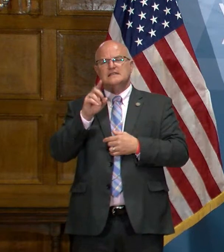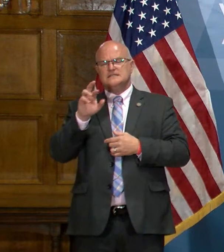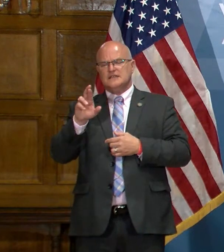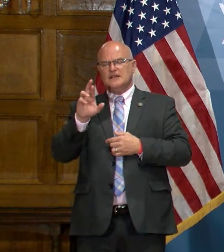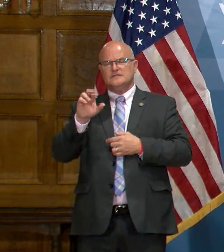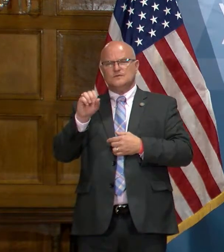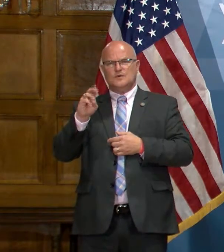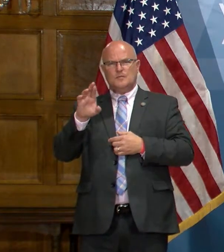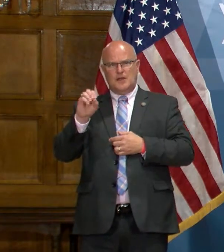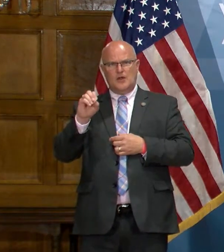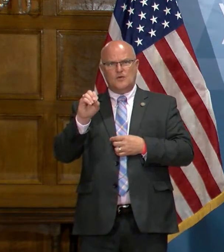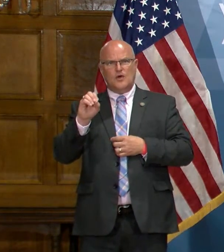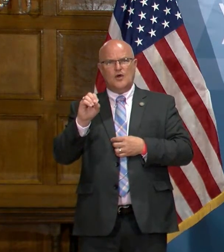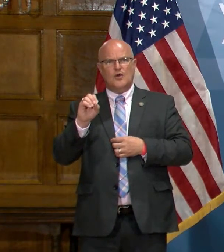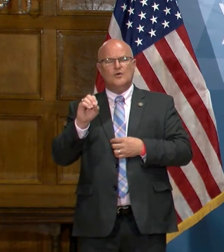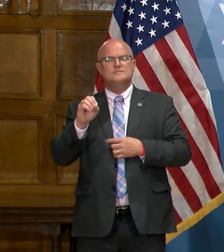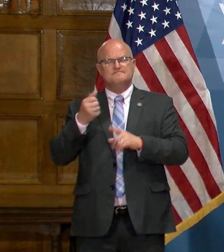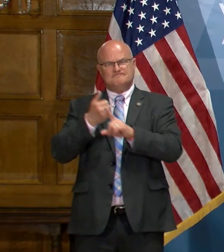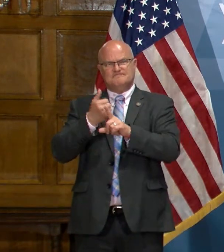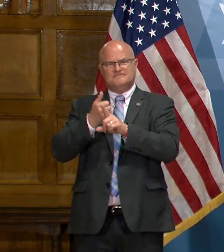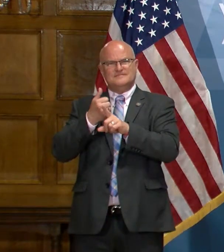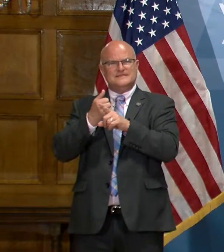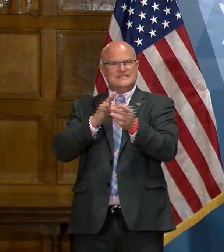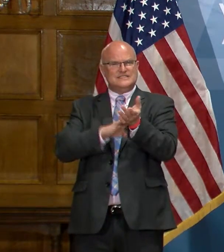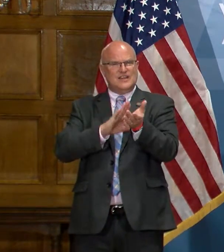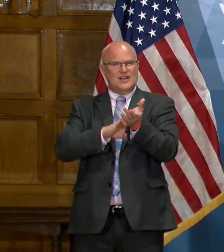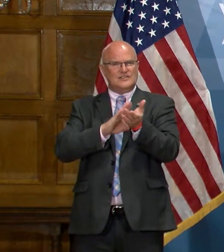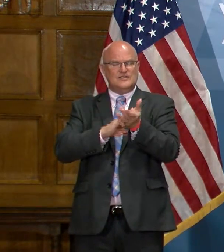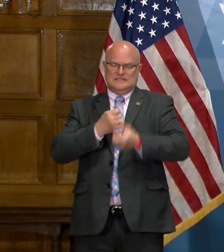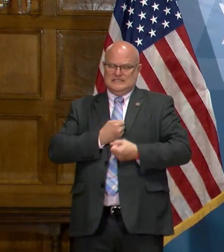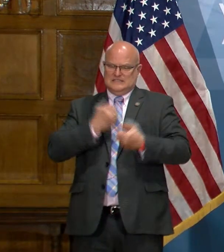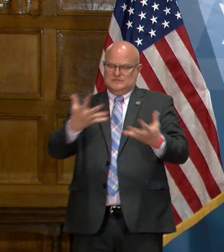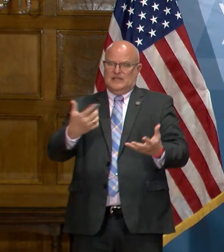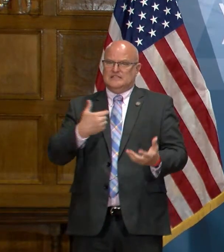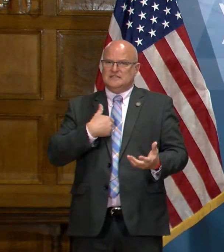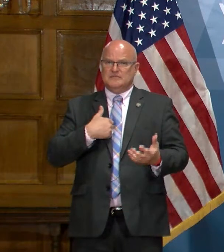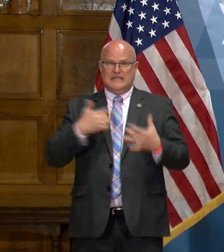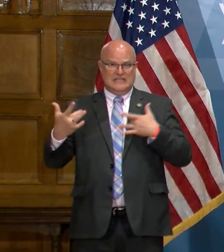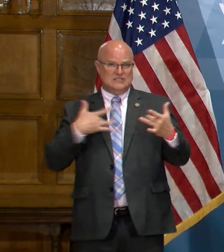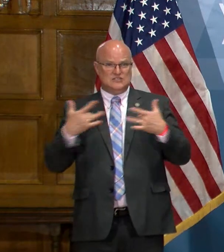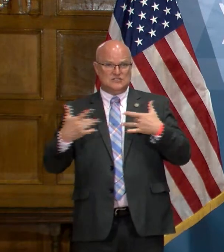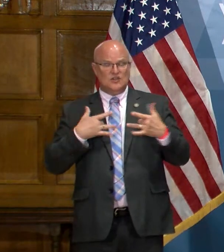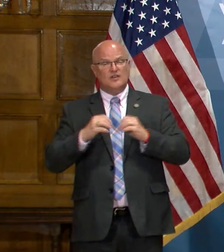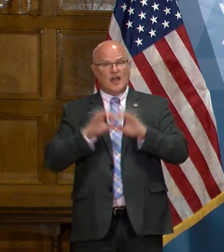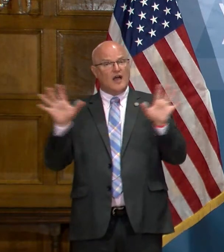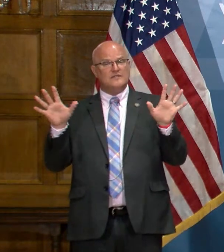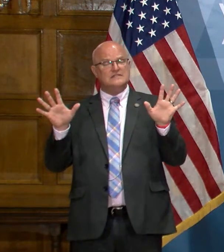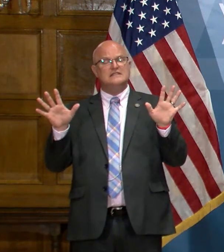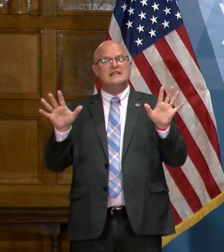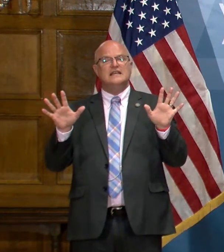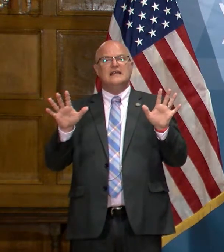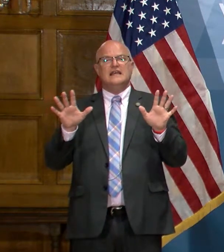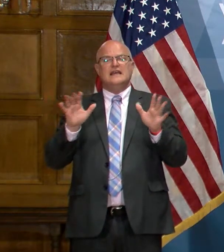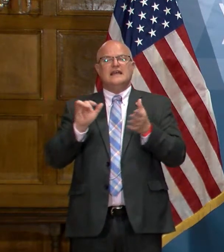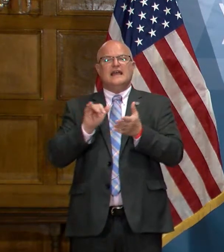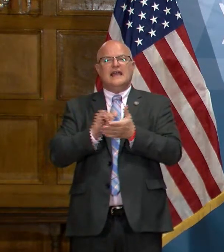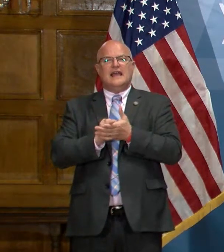Dr. Romero, he's an epidemiologist. He's expressed to me concern, obviously, and that